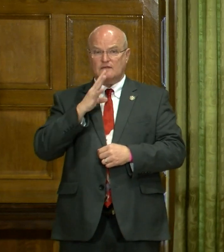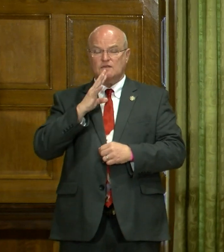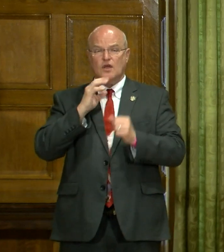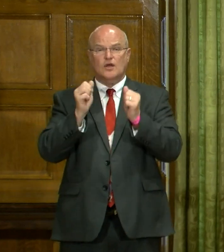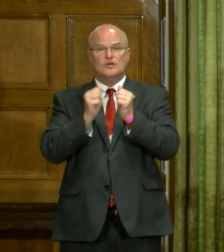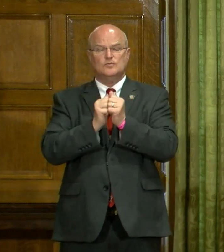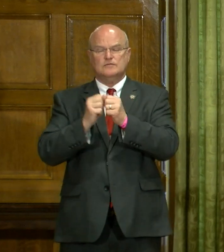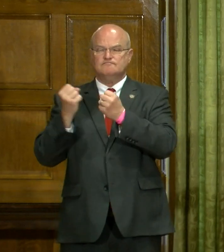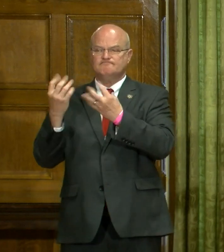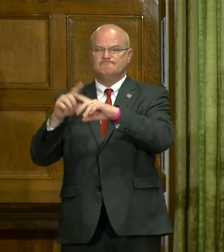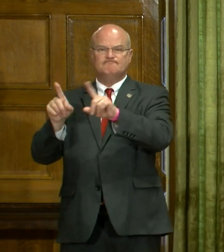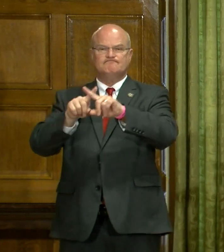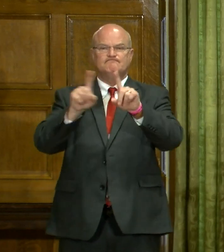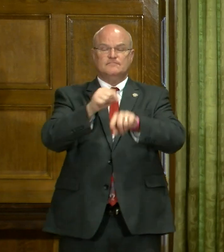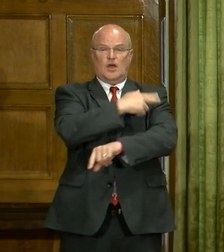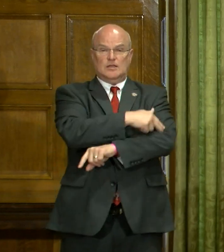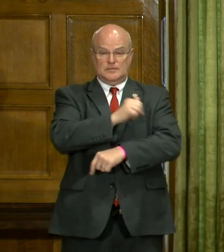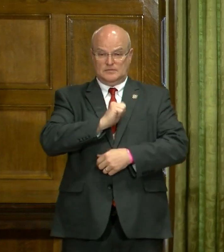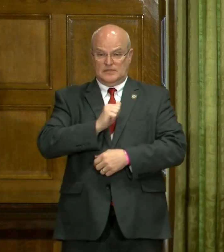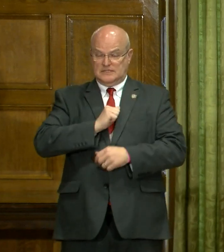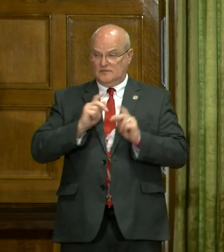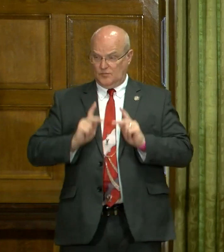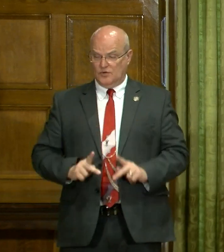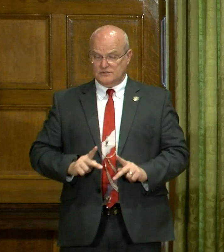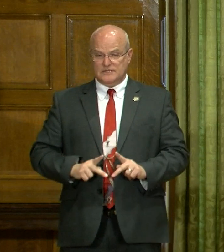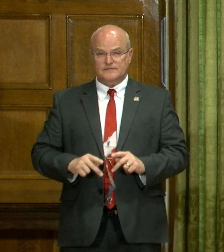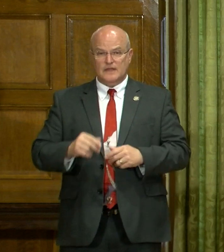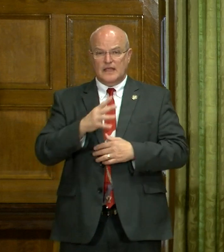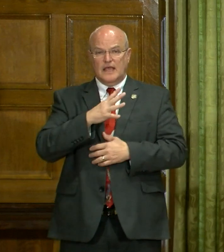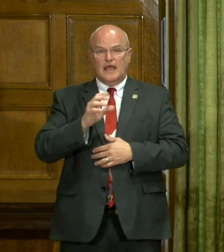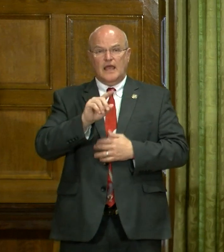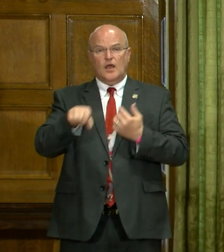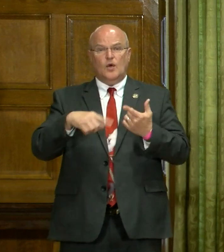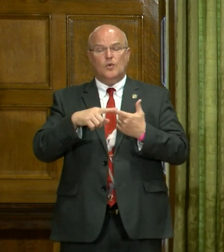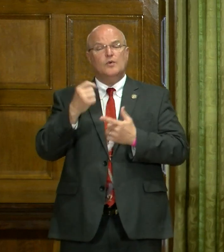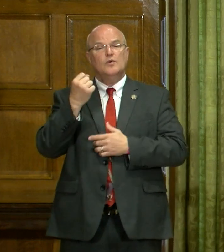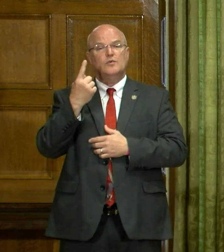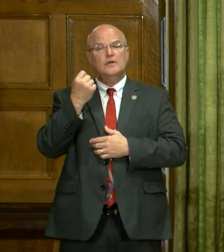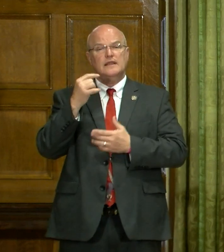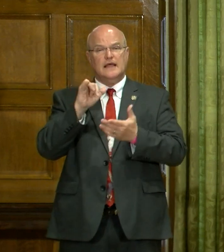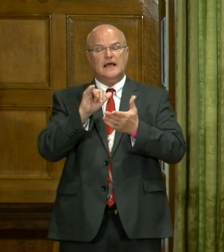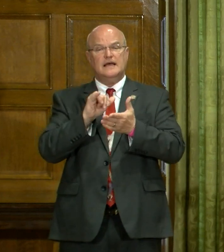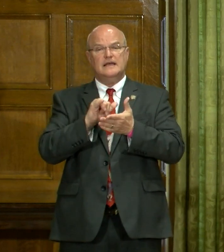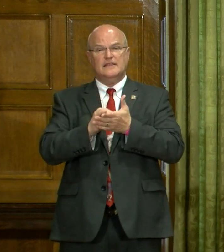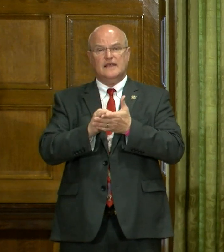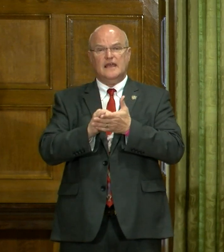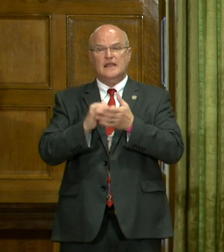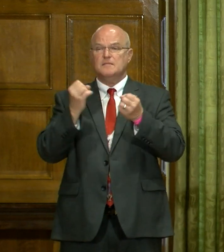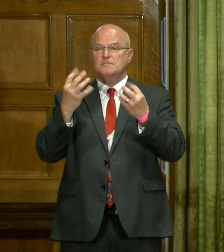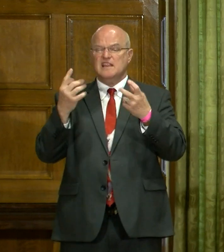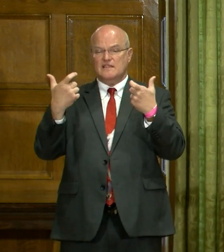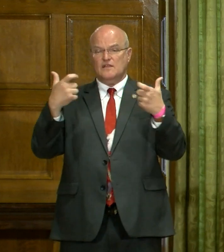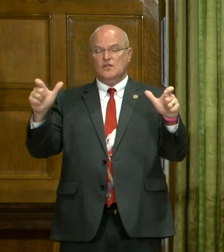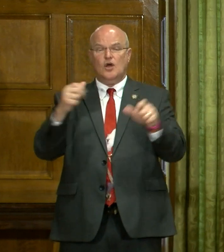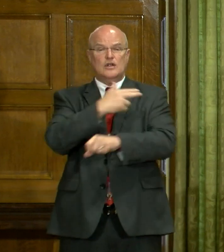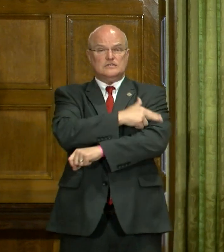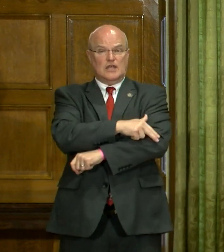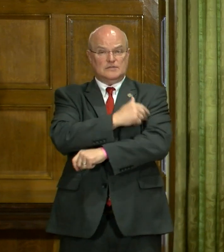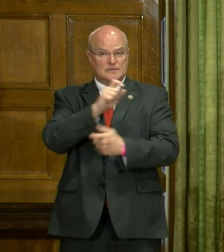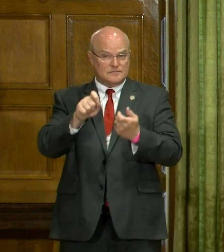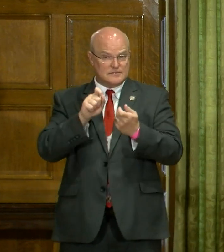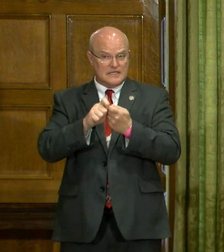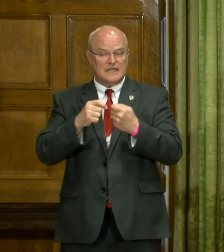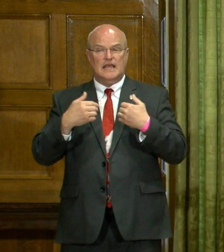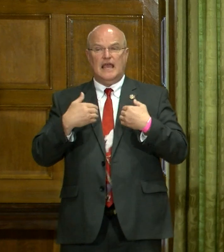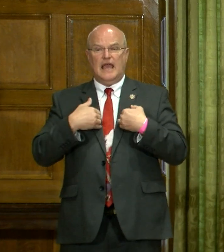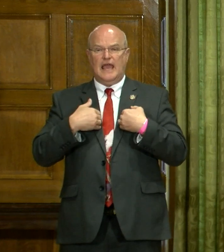talked to numerous hospitals myself, and when we realized that there, in many of the large hospitals particularly,